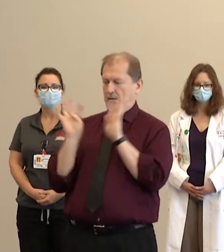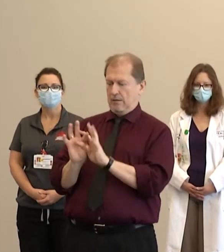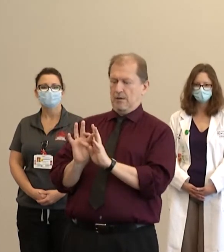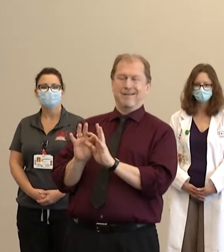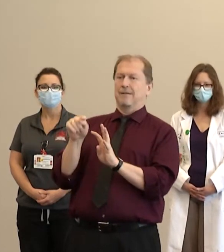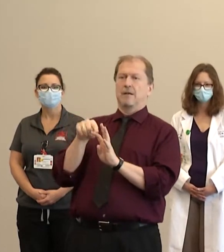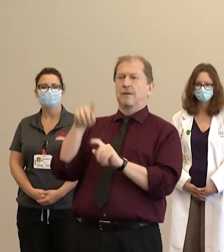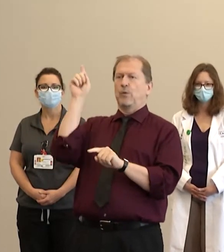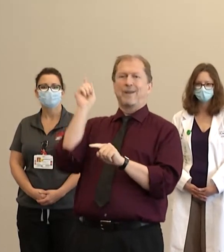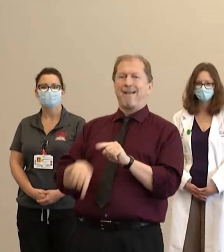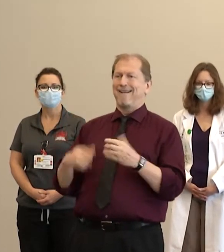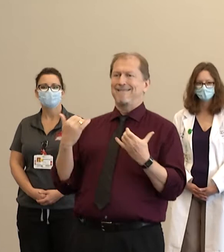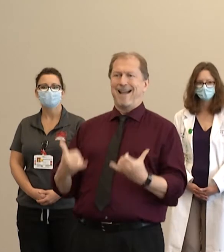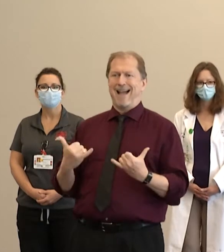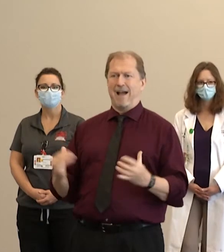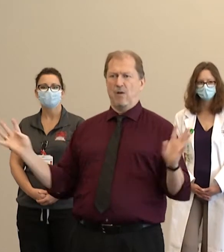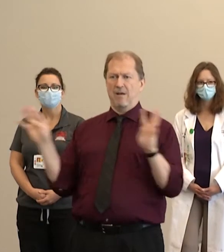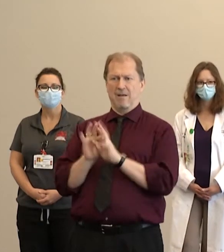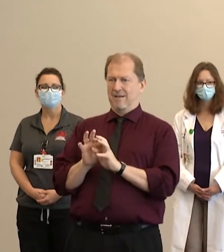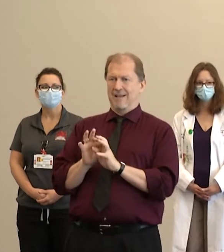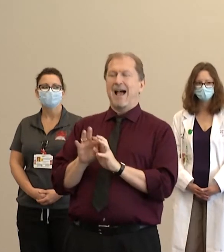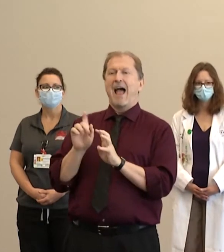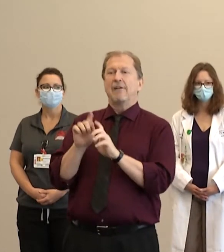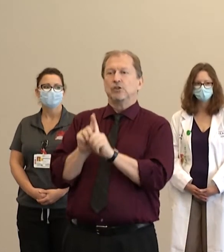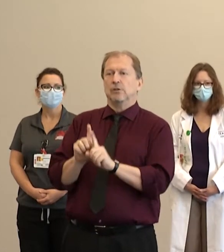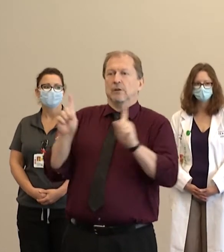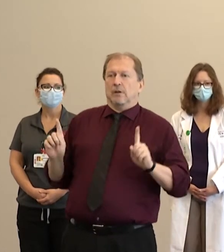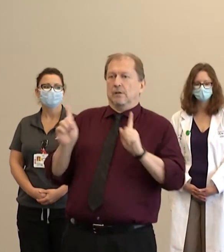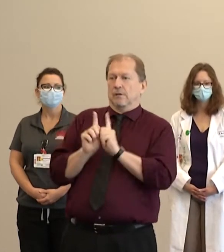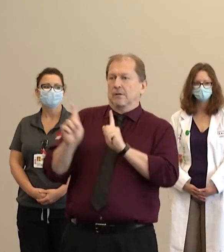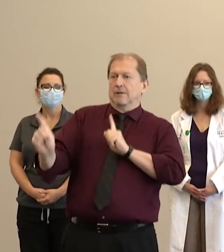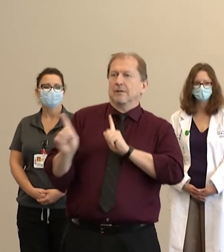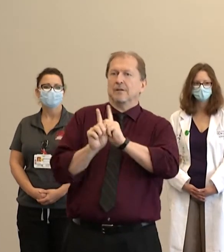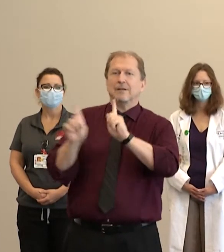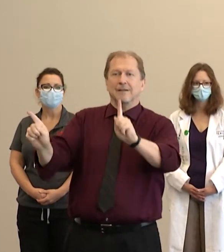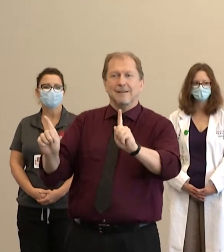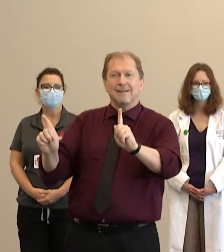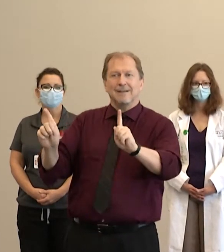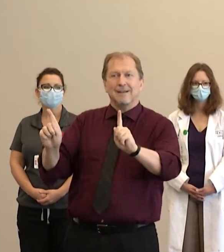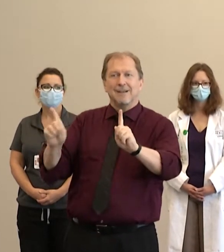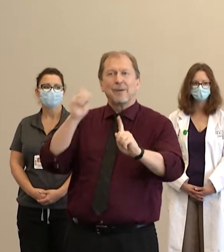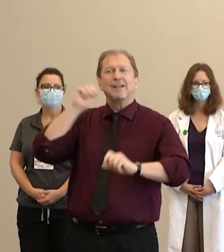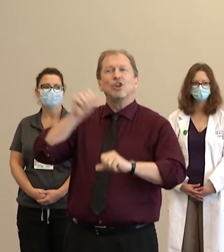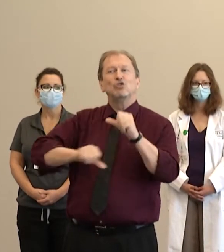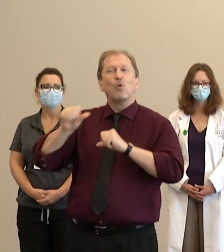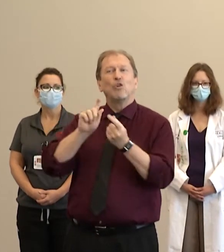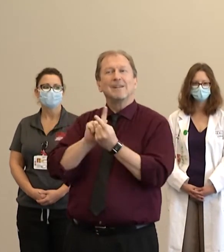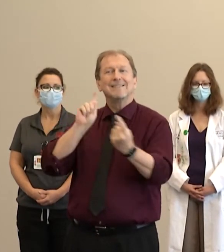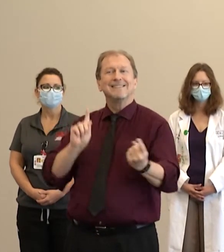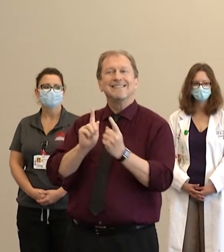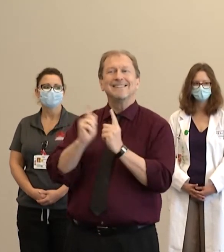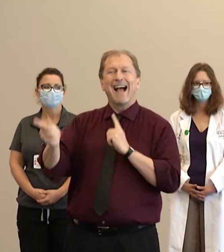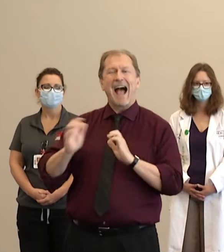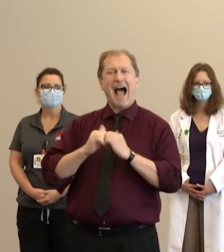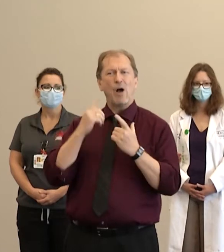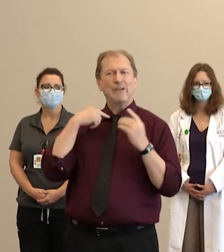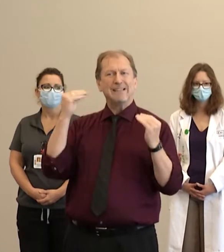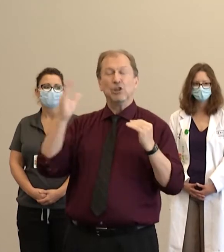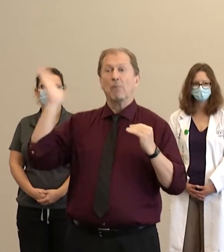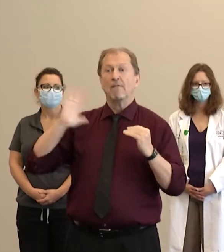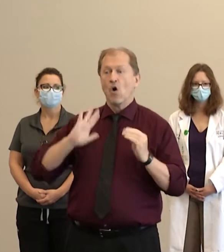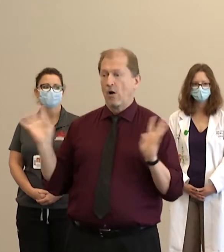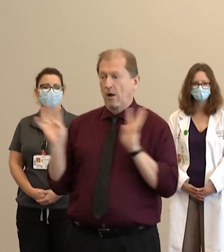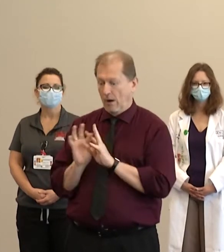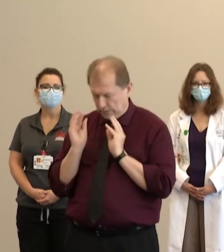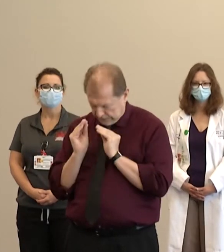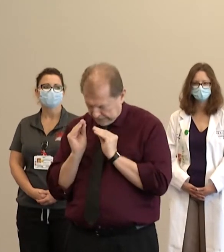social distancing. We have become very creative in how we can train using social distancing, which is the opposite